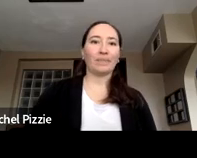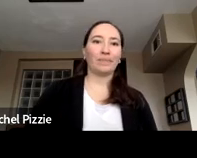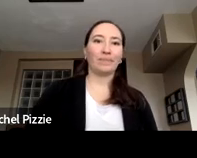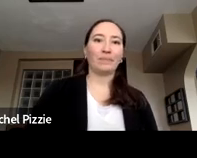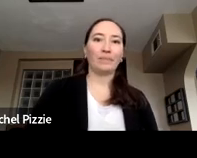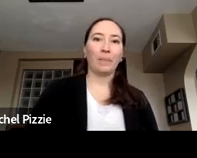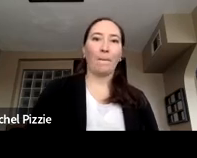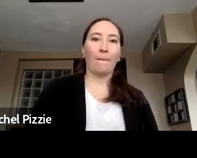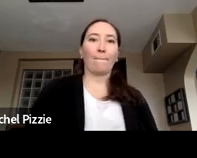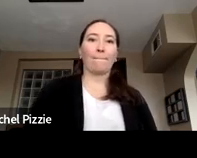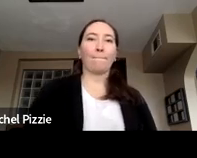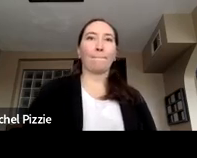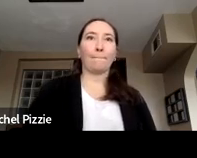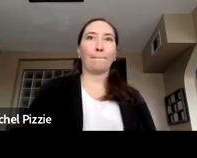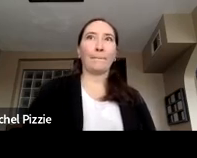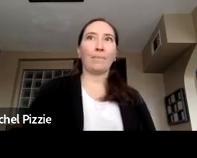statements.